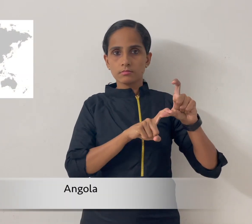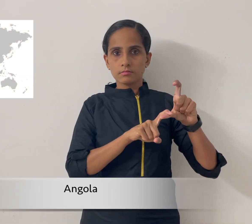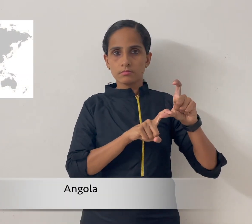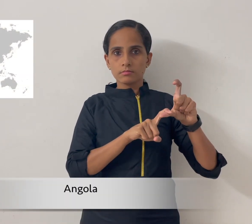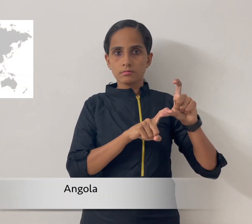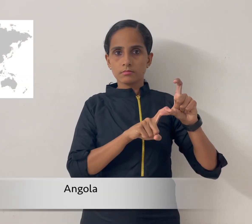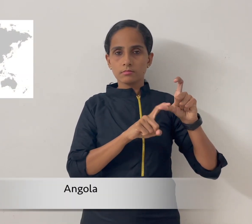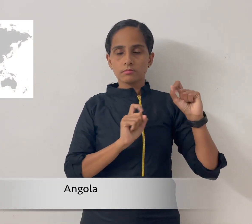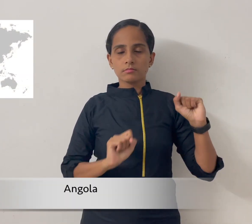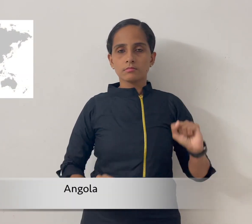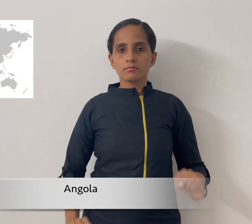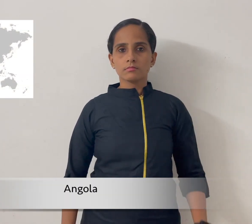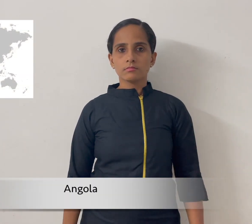Angola,